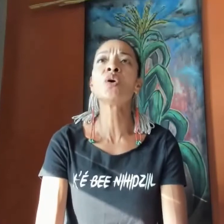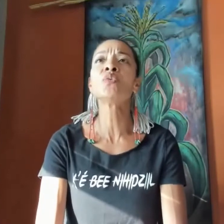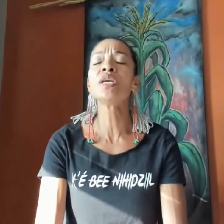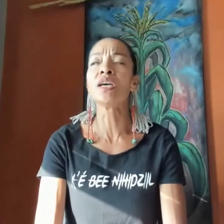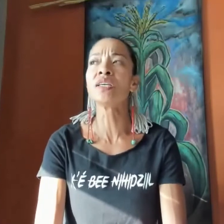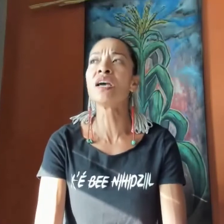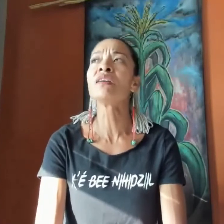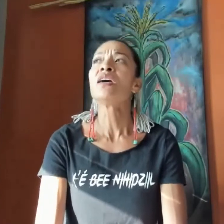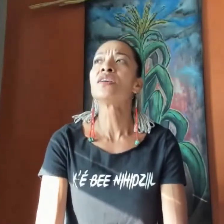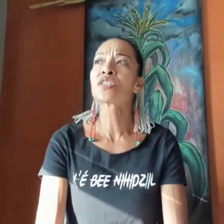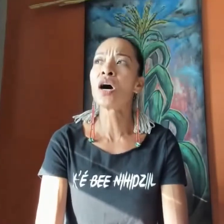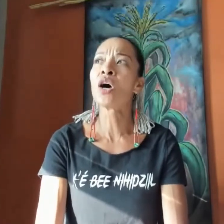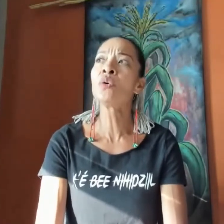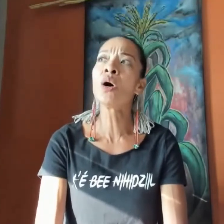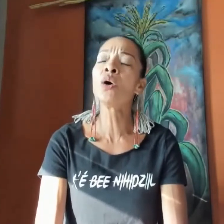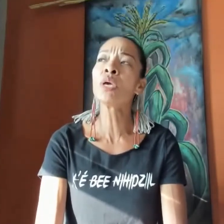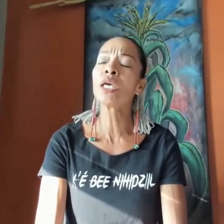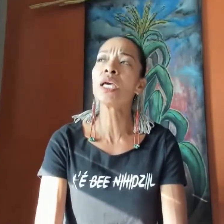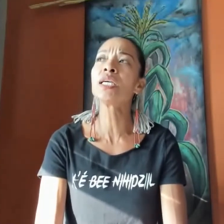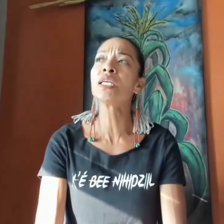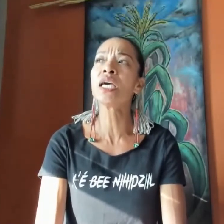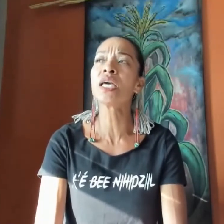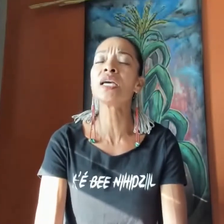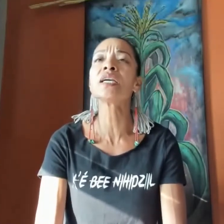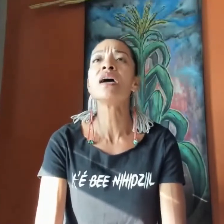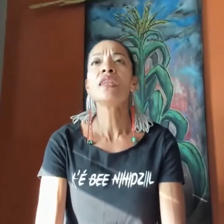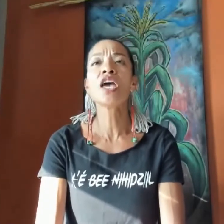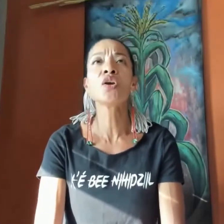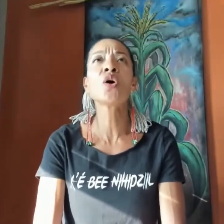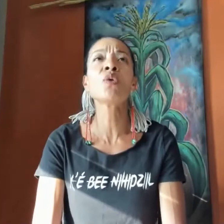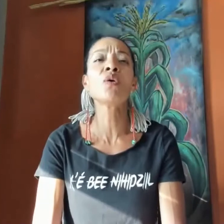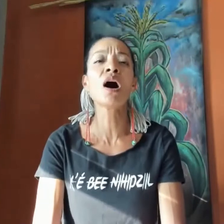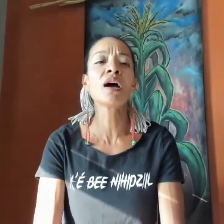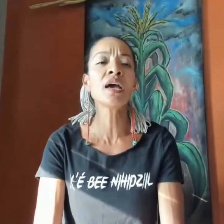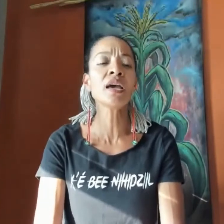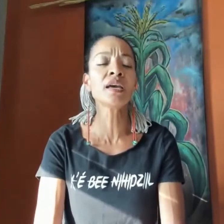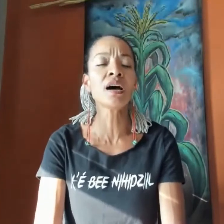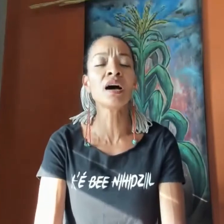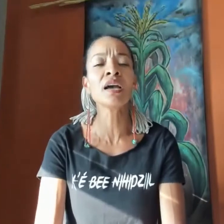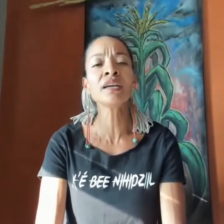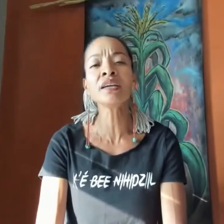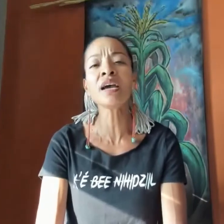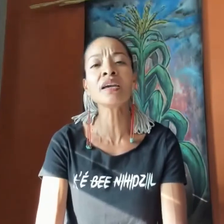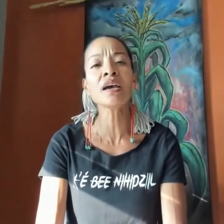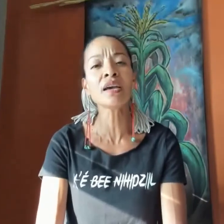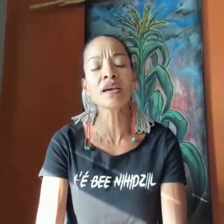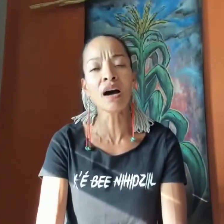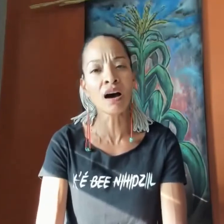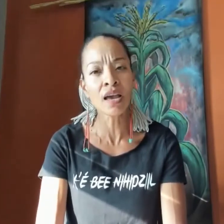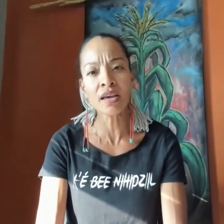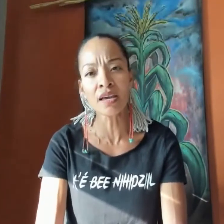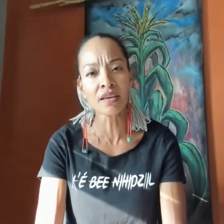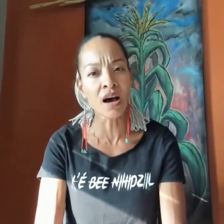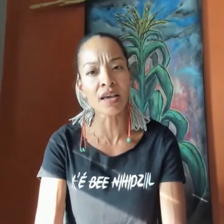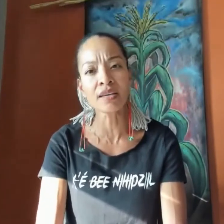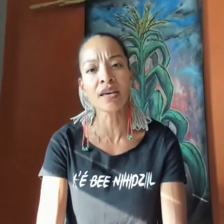wo we ye ye, it's ka hu wo we ye ye ye, ne yo wo ha e e ya he ye ye ye, ha e